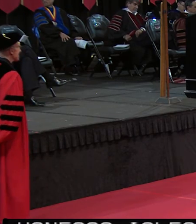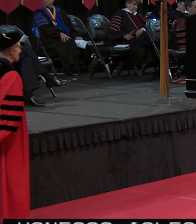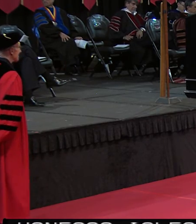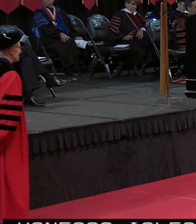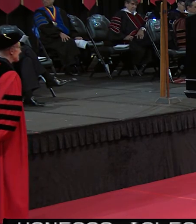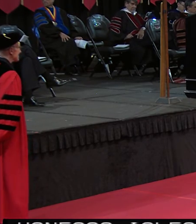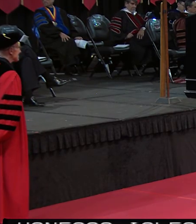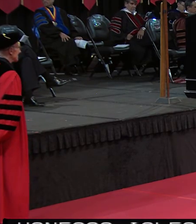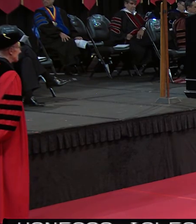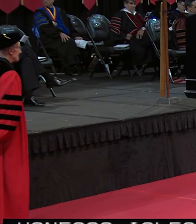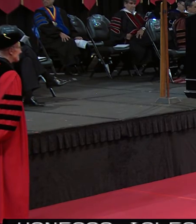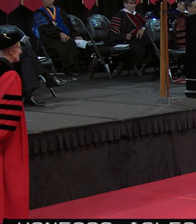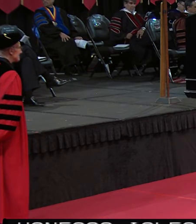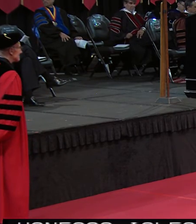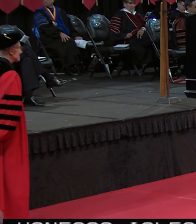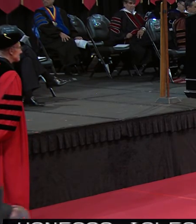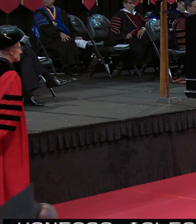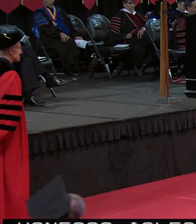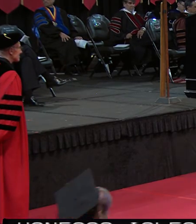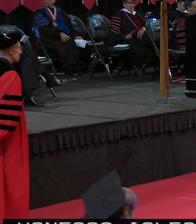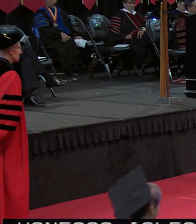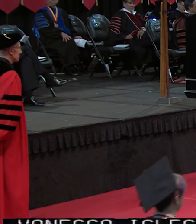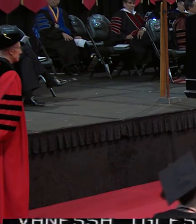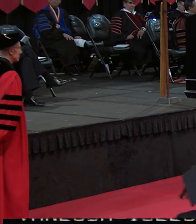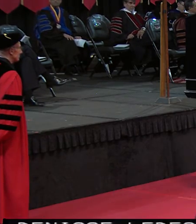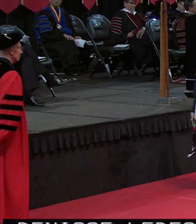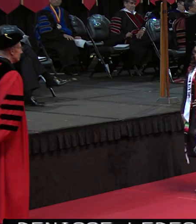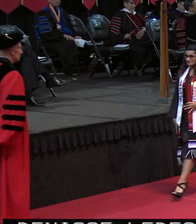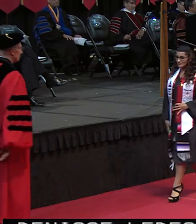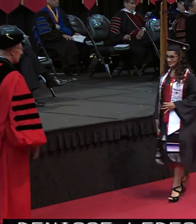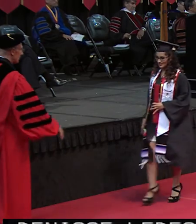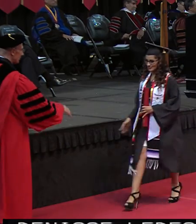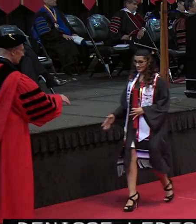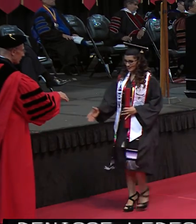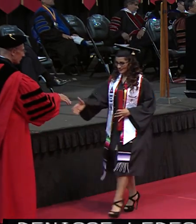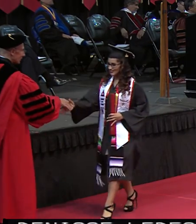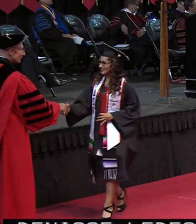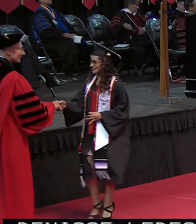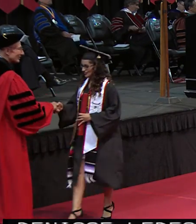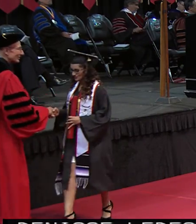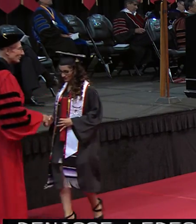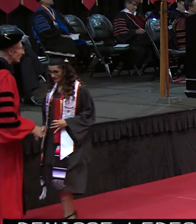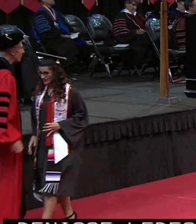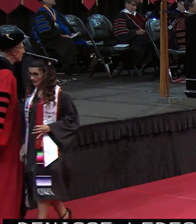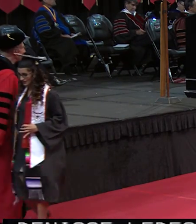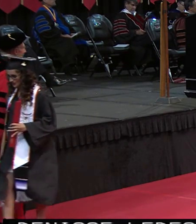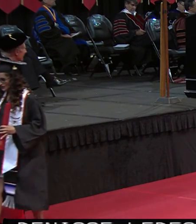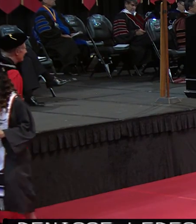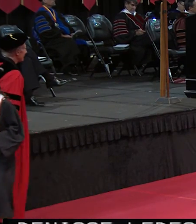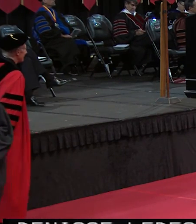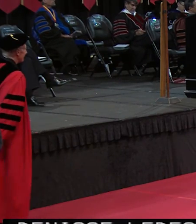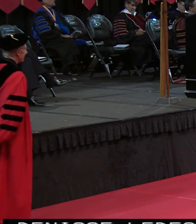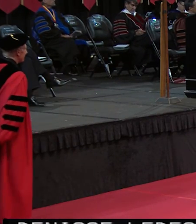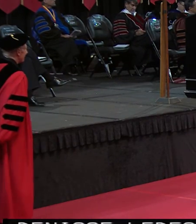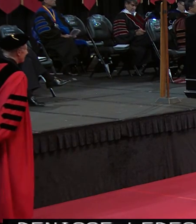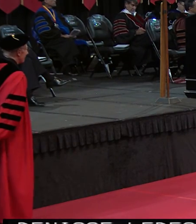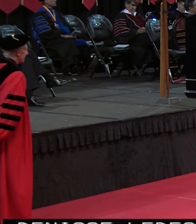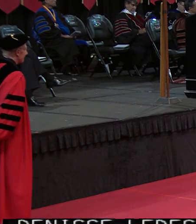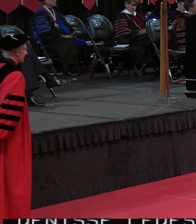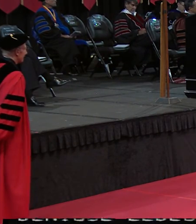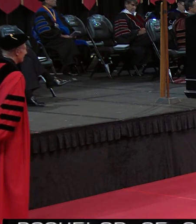For the Bachelor of Arts in History, graduating from the Rio Honors College and summa cum laude,